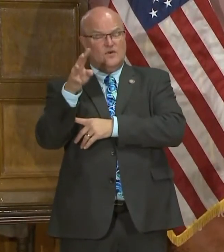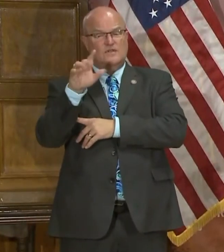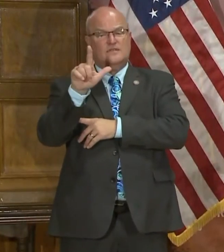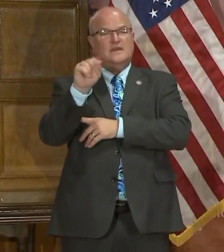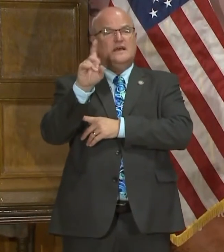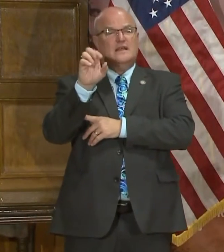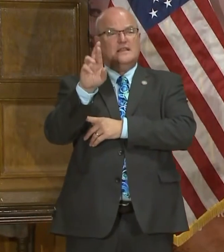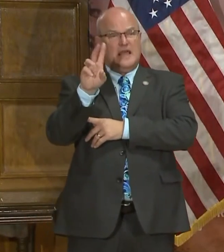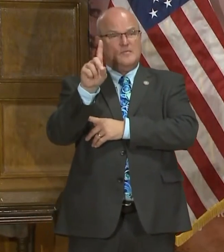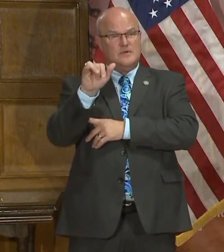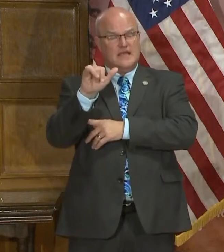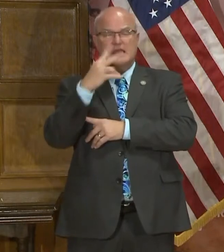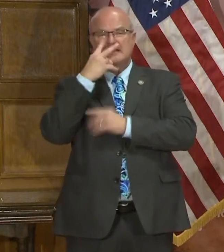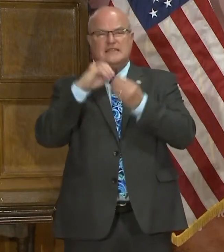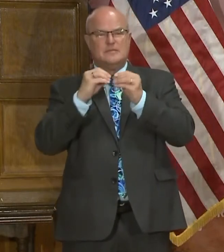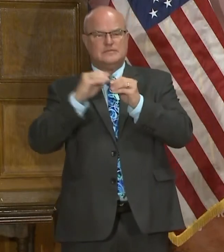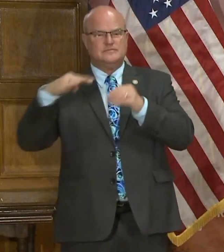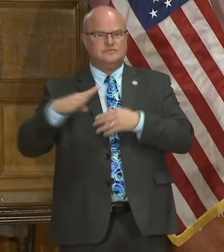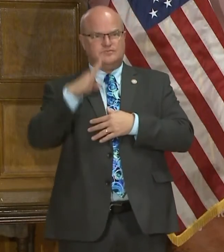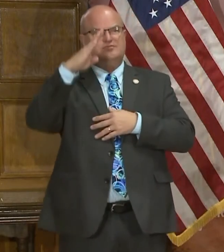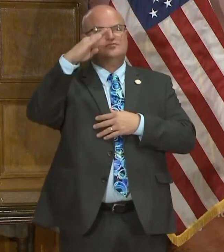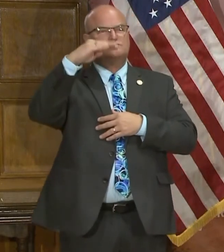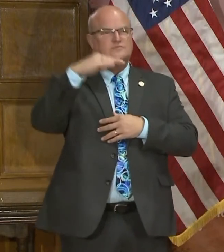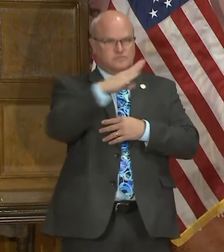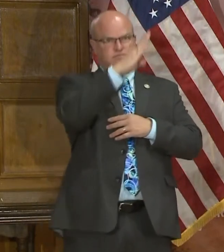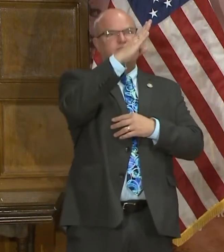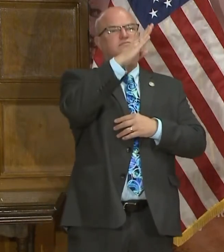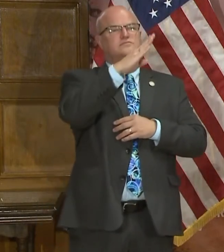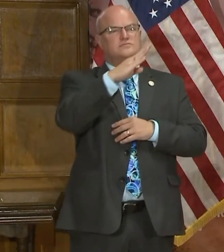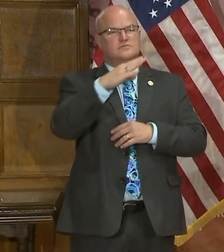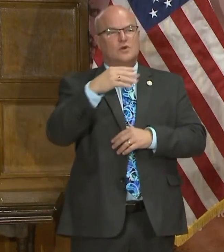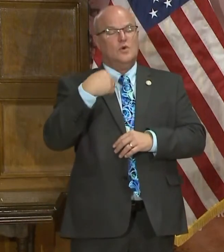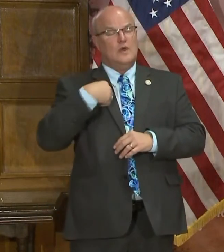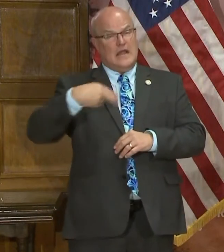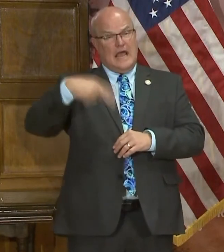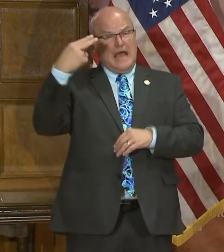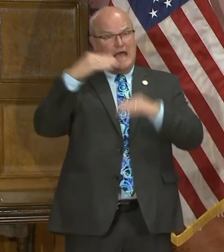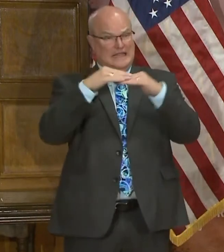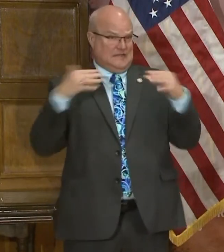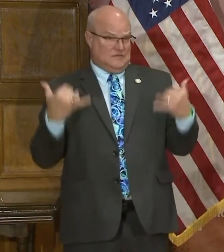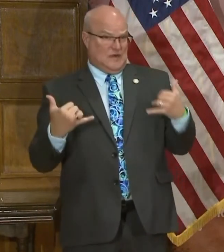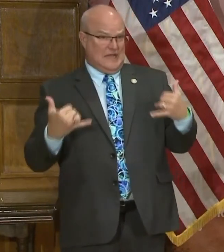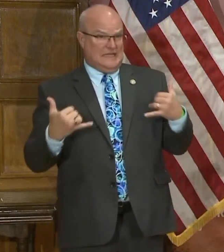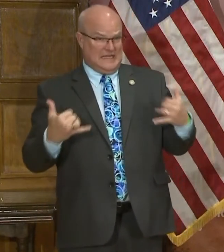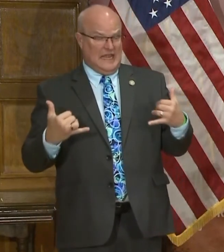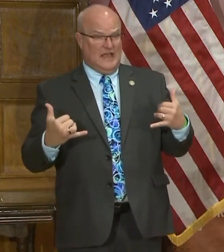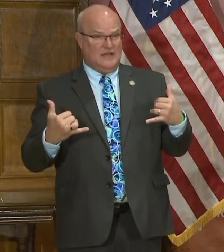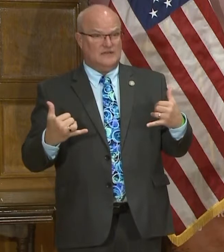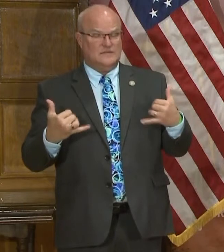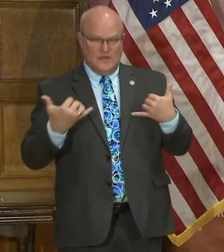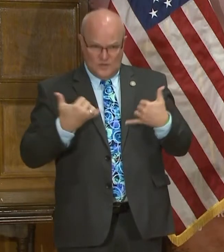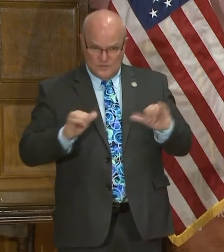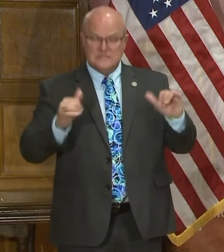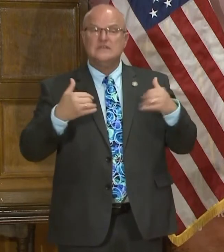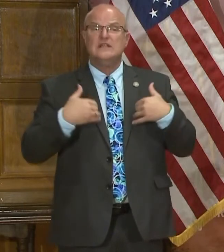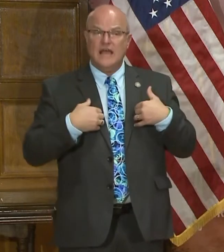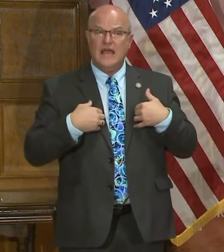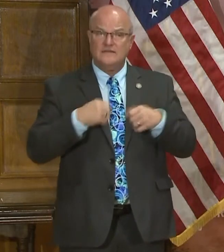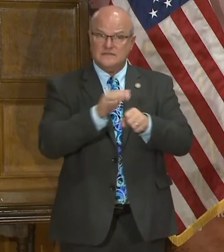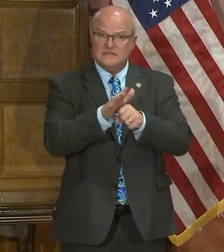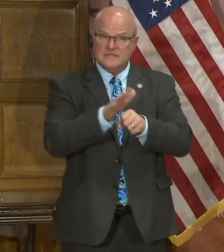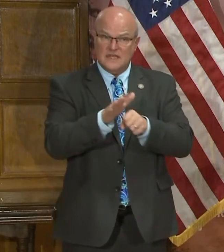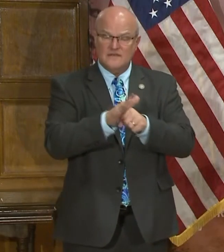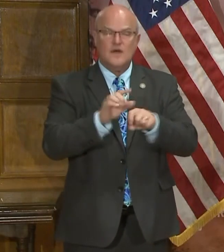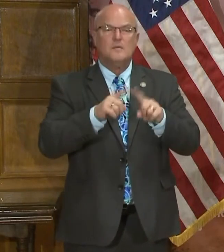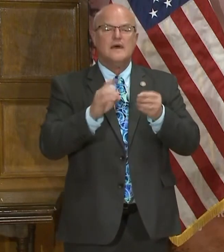we've seen surges in the number of cases that occur afterwards. We are at a high level at this point of occupancy. We still have room, but that